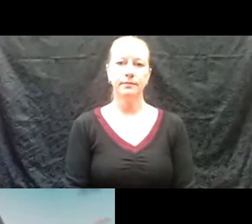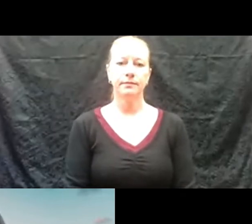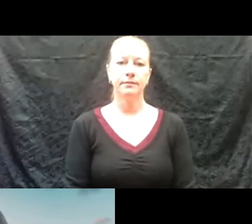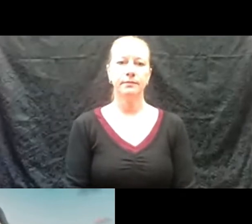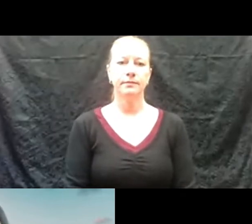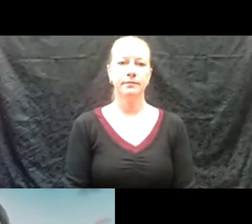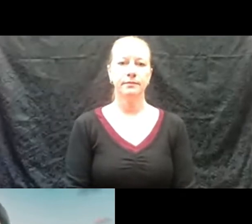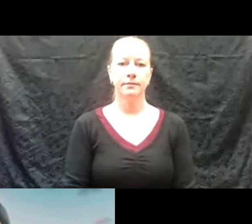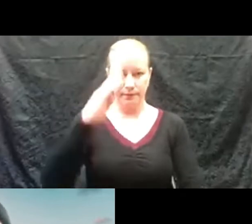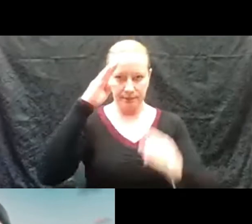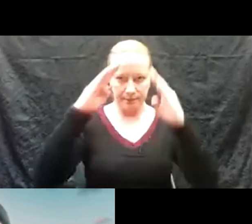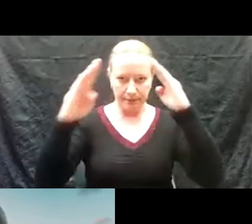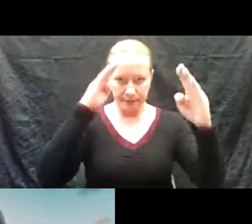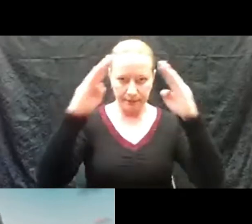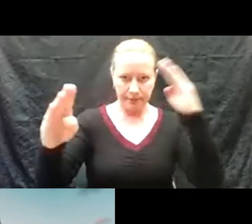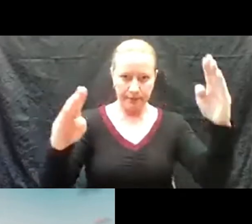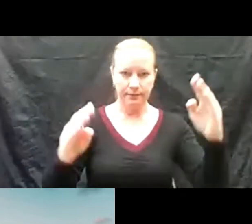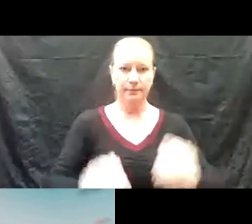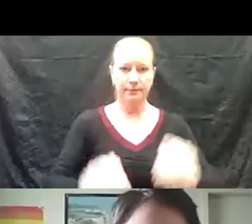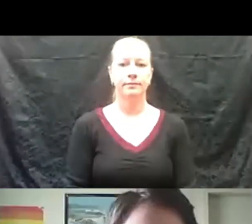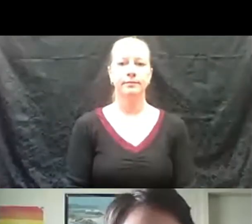Tēnā koutou katoa.